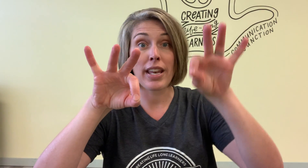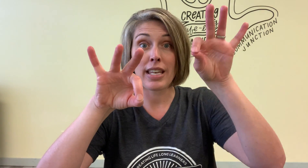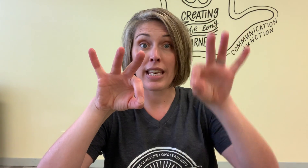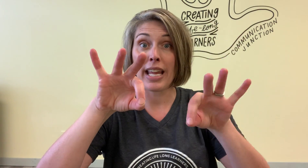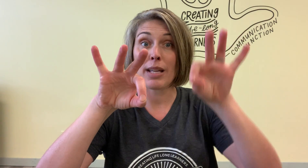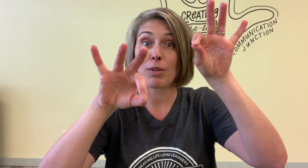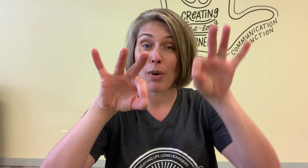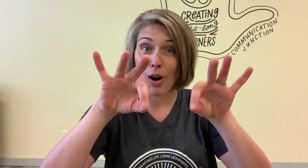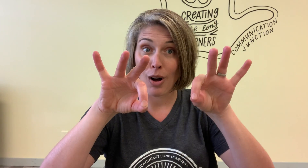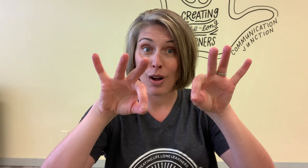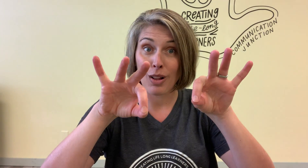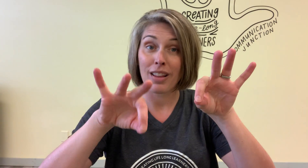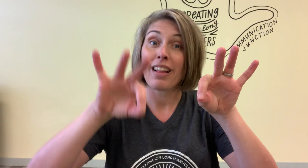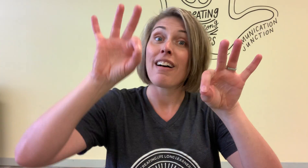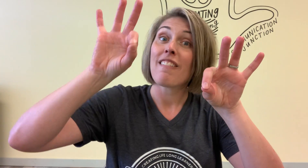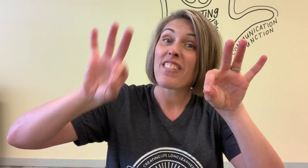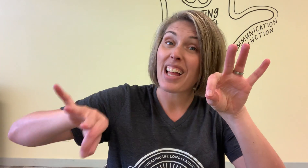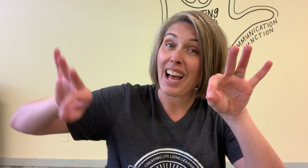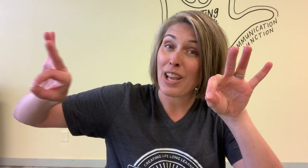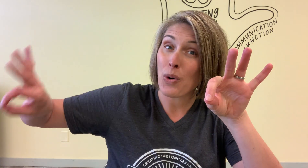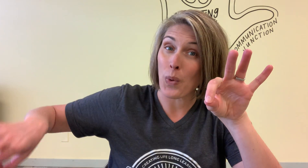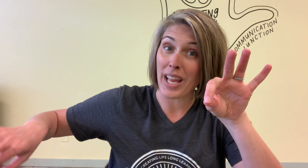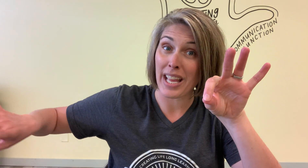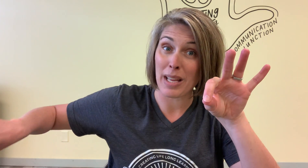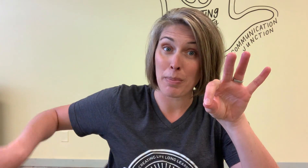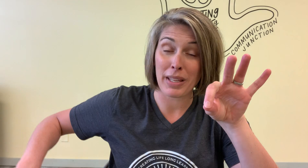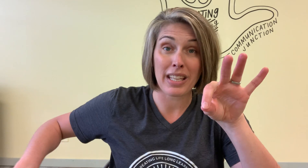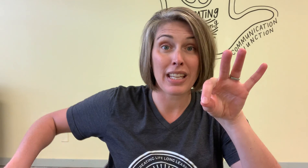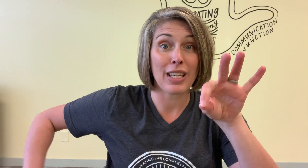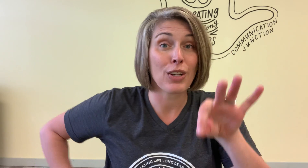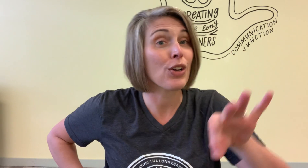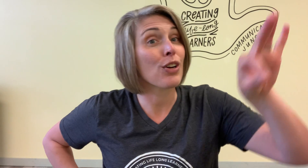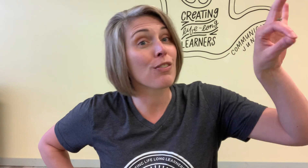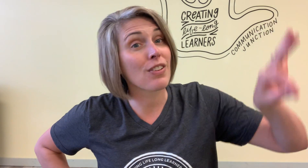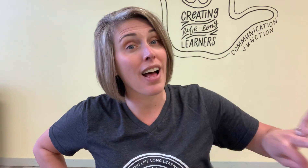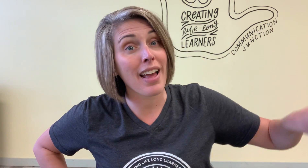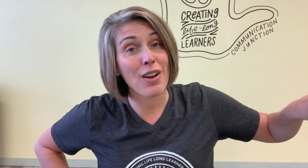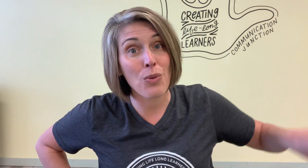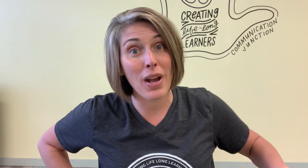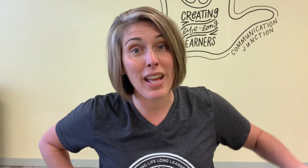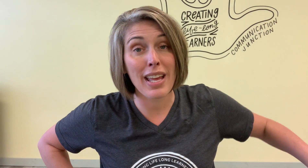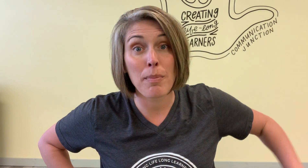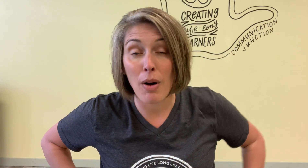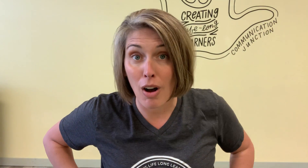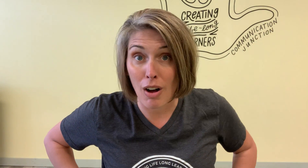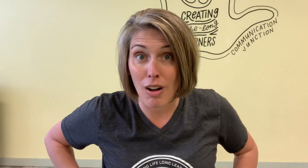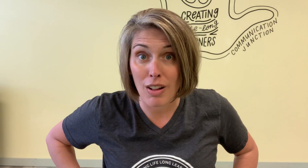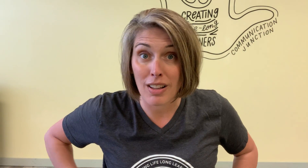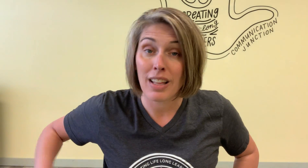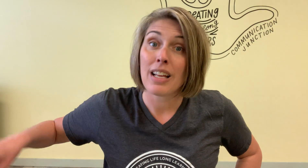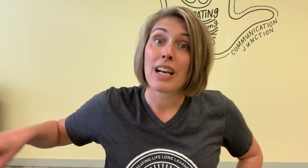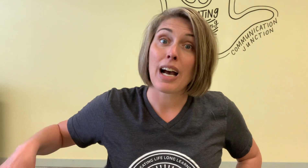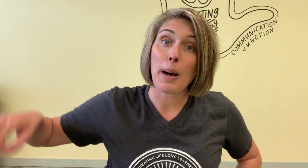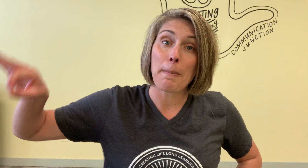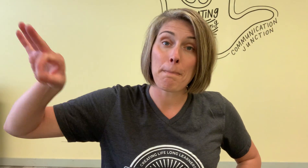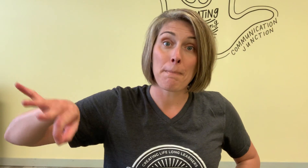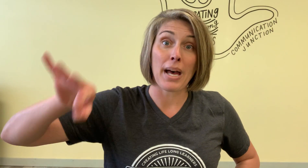one named Paul. Fly away, Peter, fly away, Paul. Come